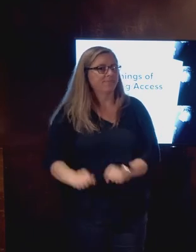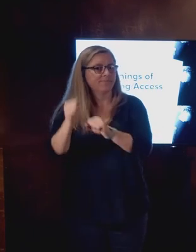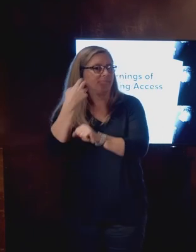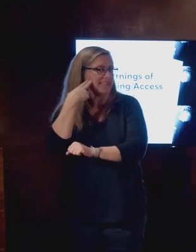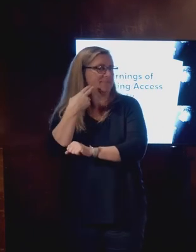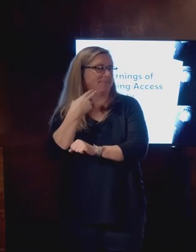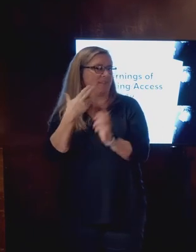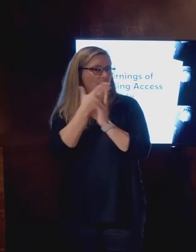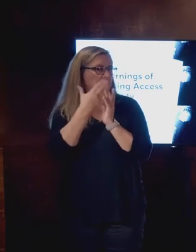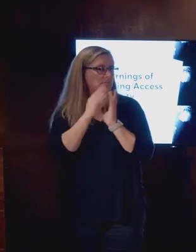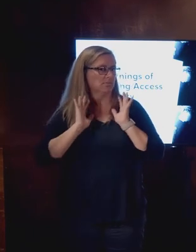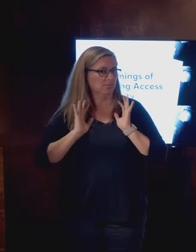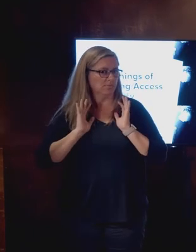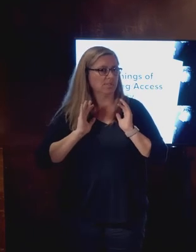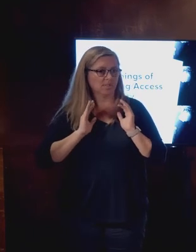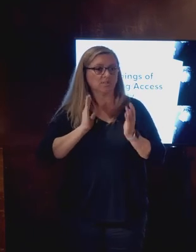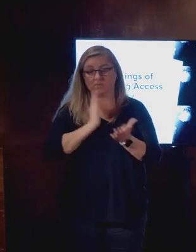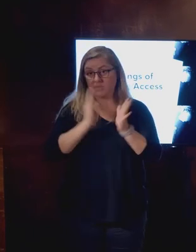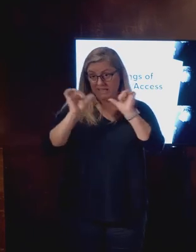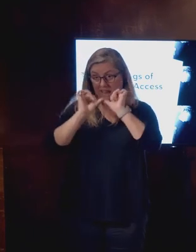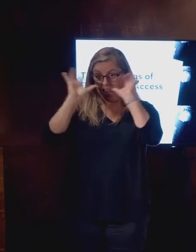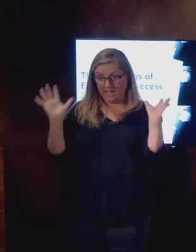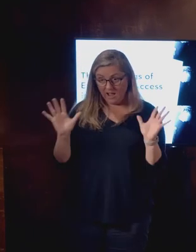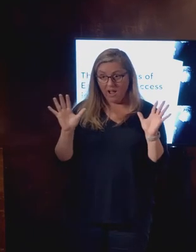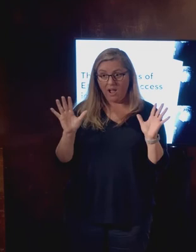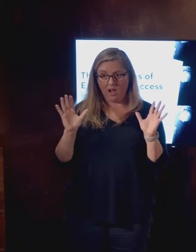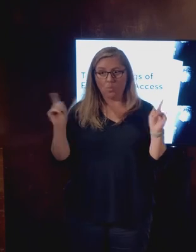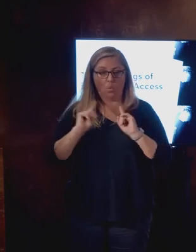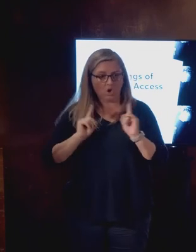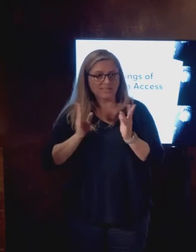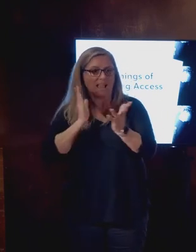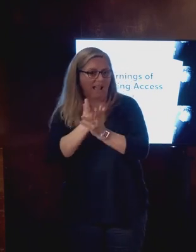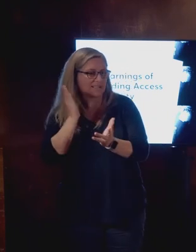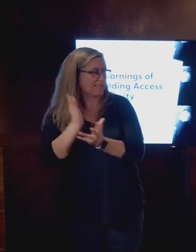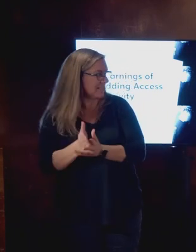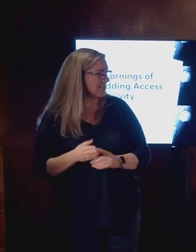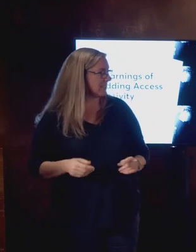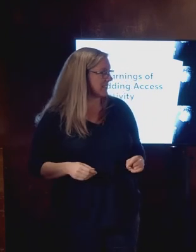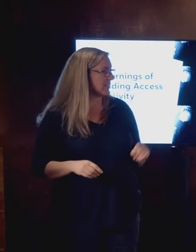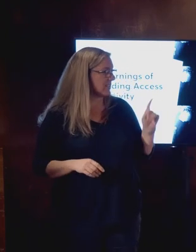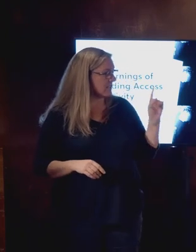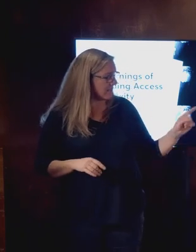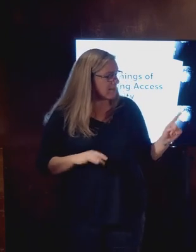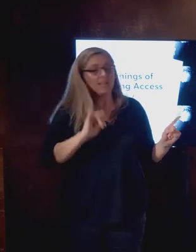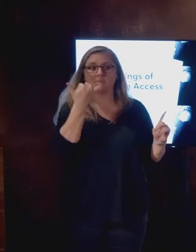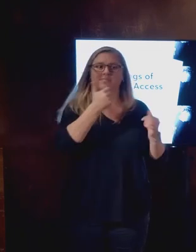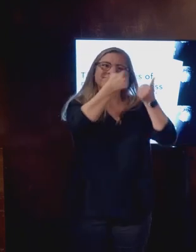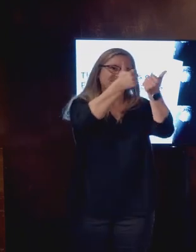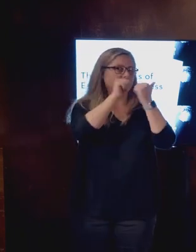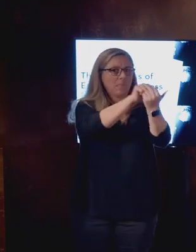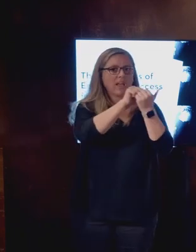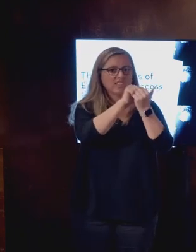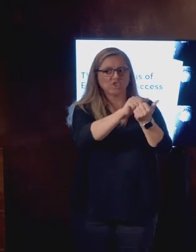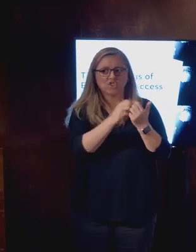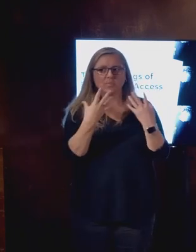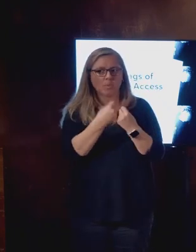as you're saying. So we just had to be really, really clear about what the access was. Yeah. And that, And perhaps get good partnerships with people from